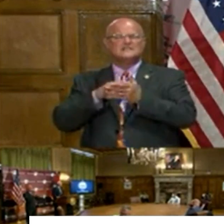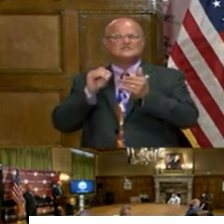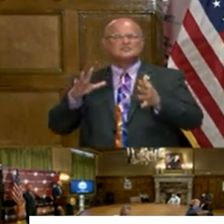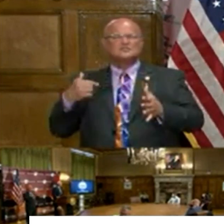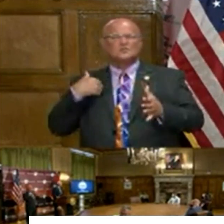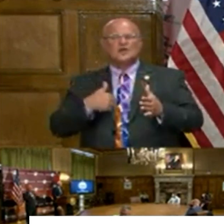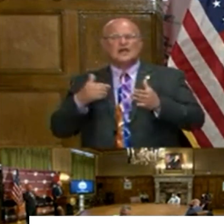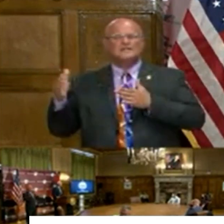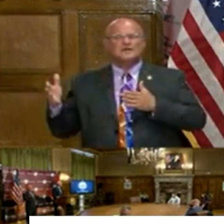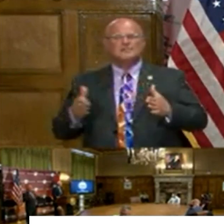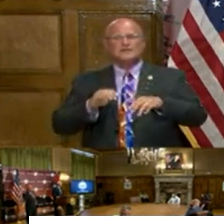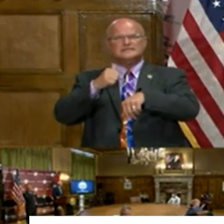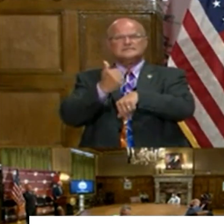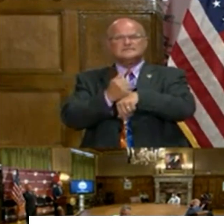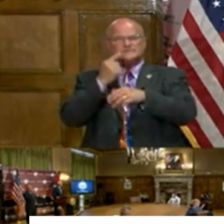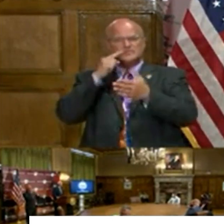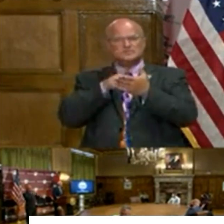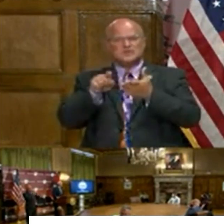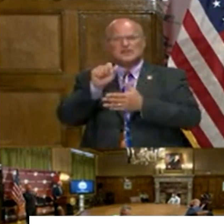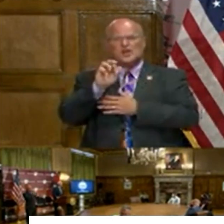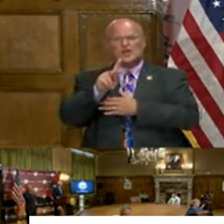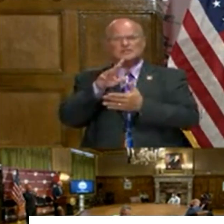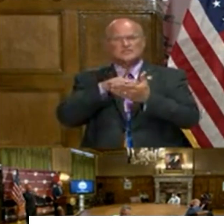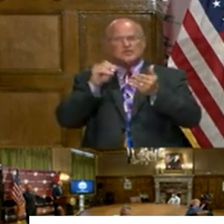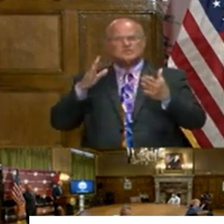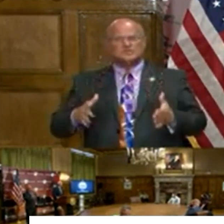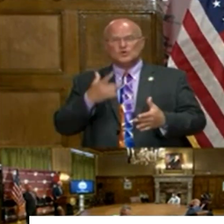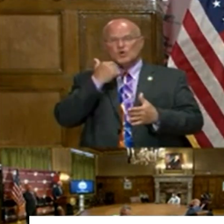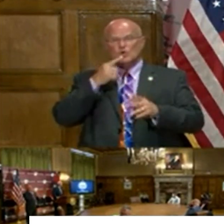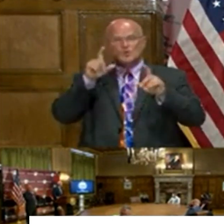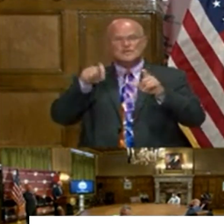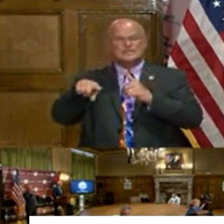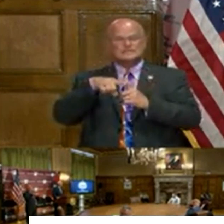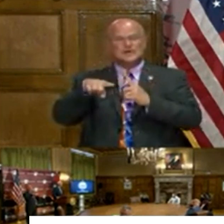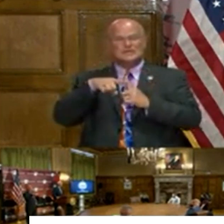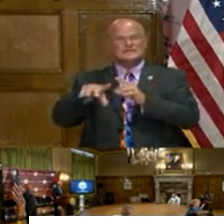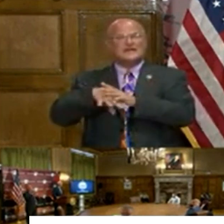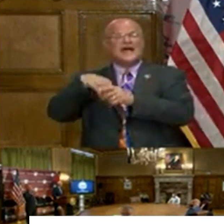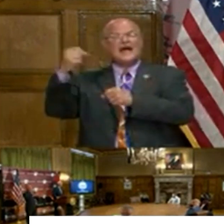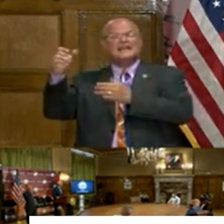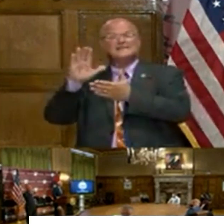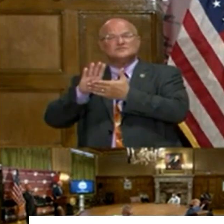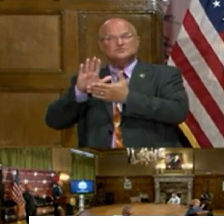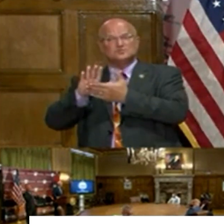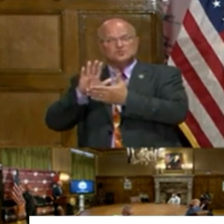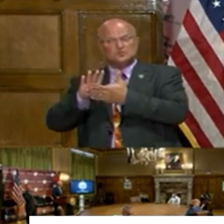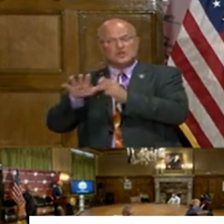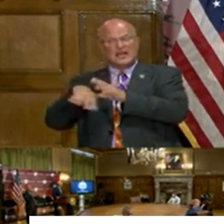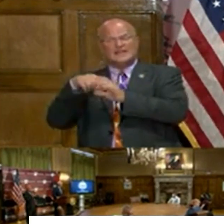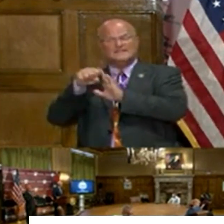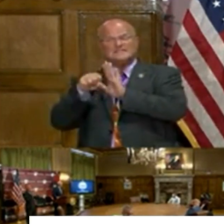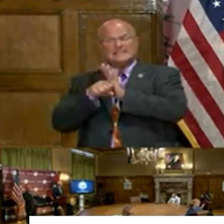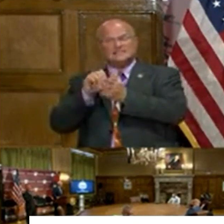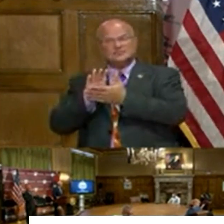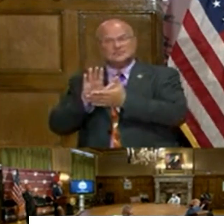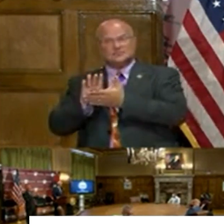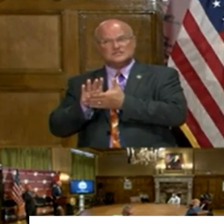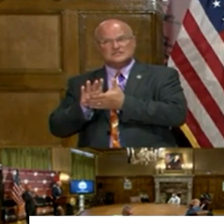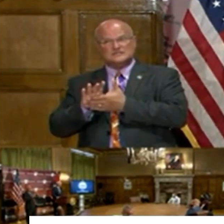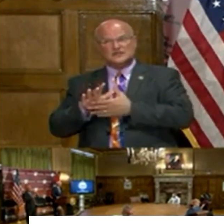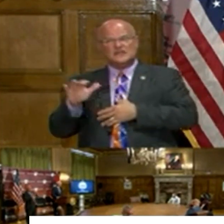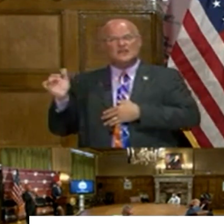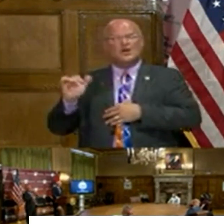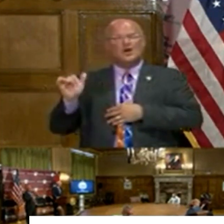we have a plan in place for tracking Arkansas students who test positive at out-of-state schools?